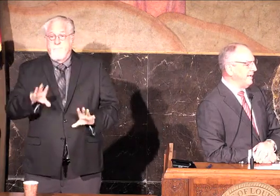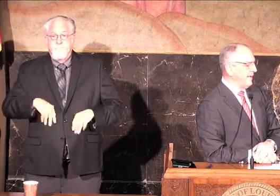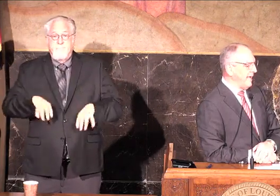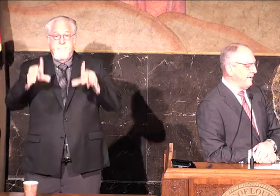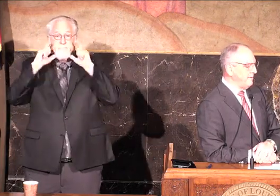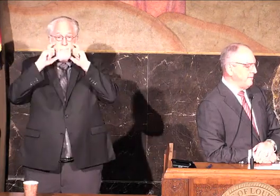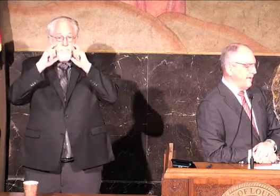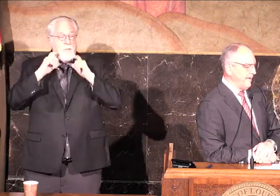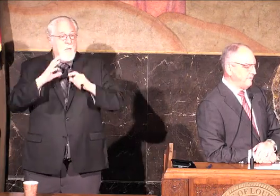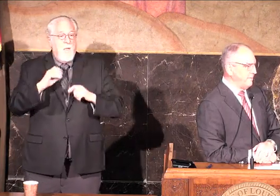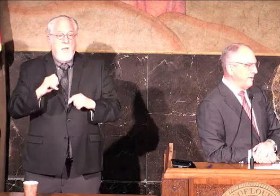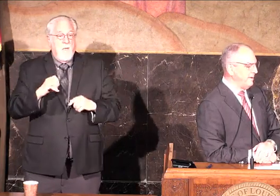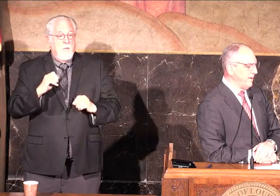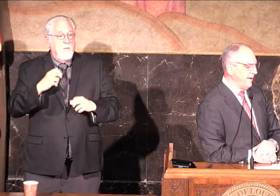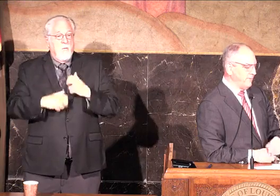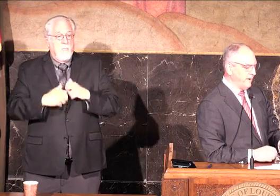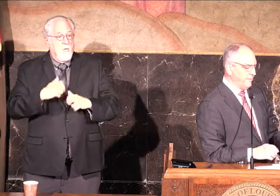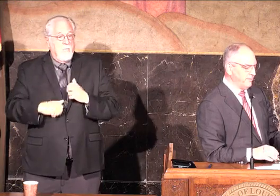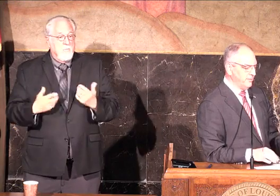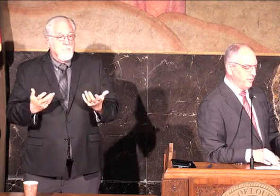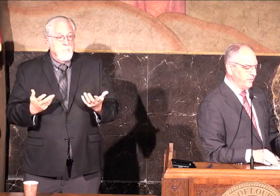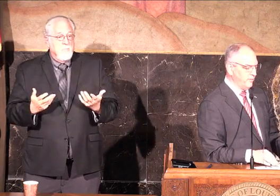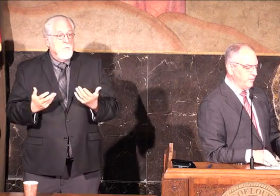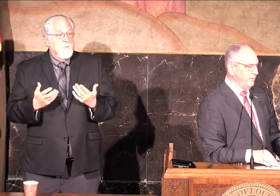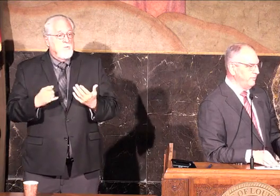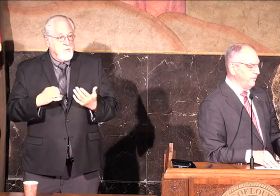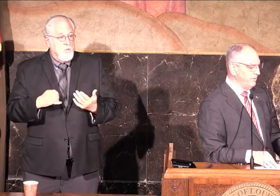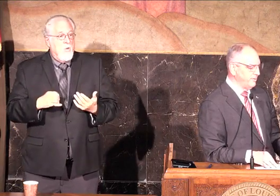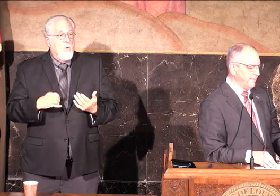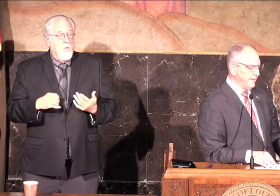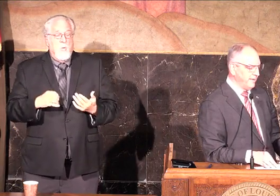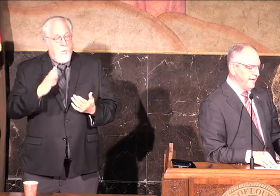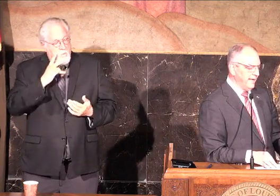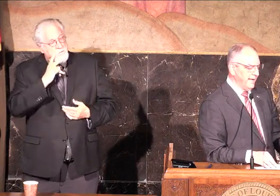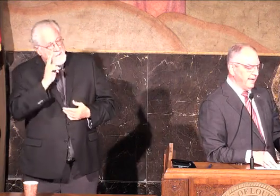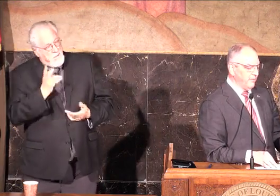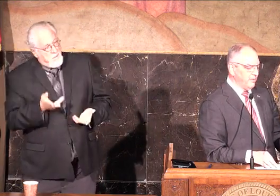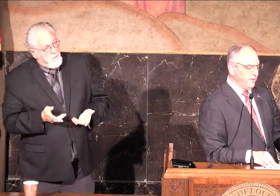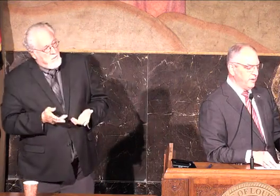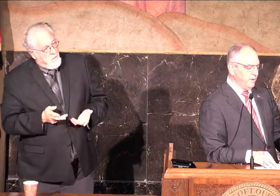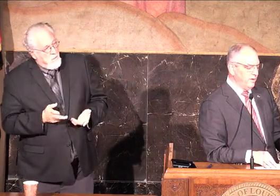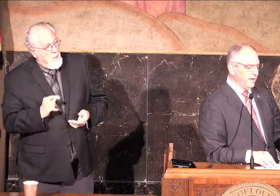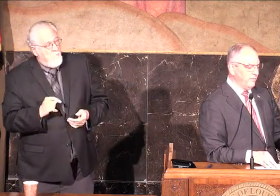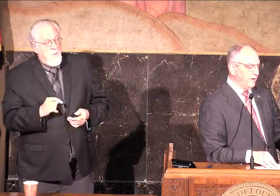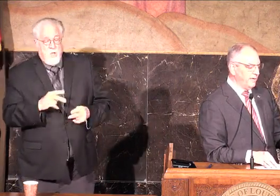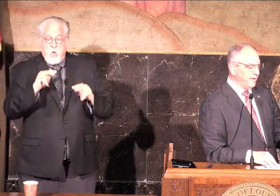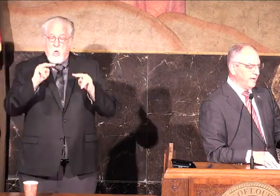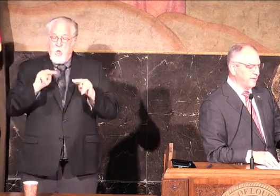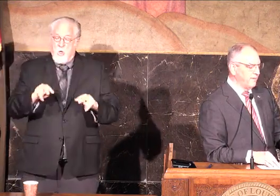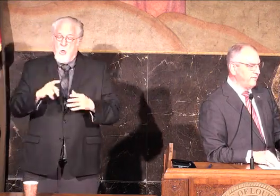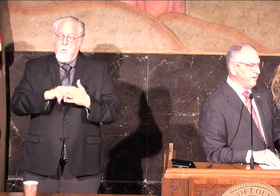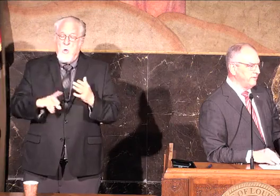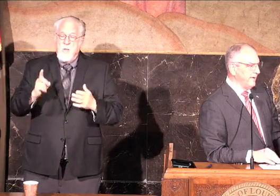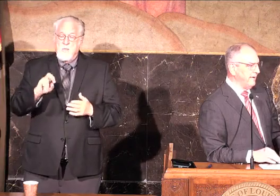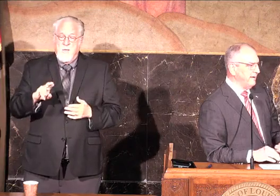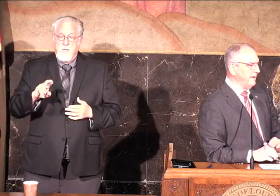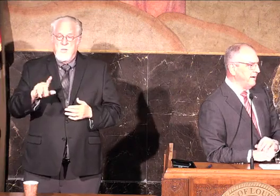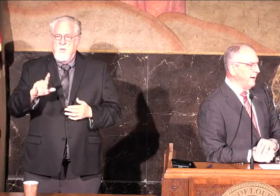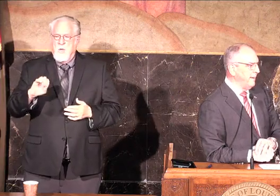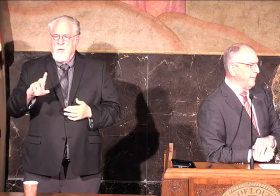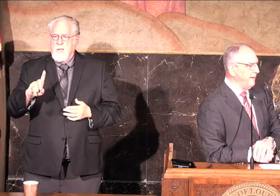and it hasn't been a problem. So I mean, we will see. But when you look at what Dr. Redfield